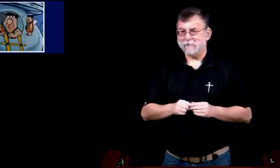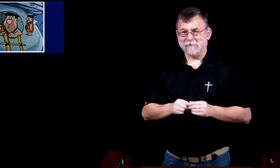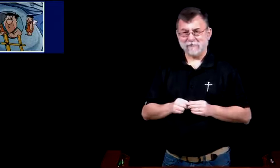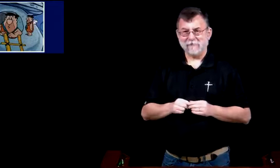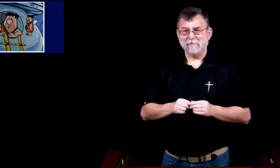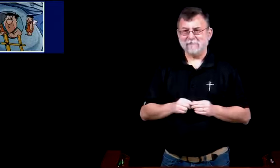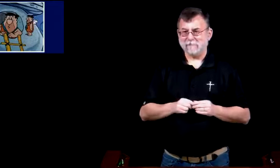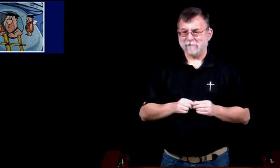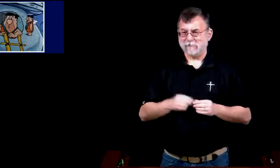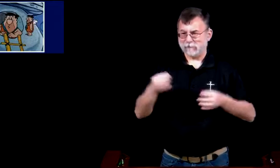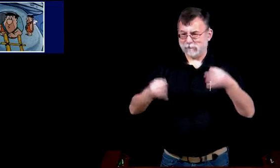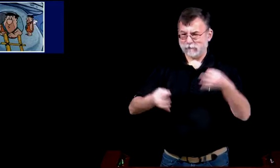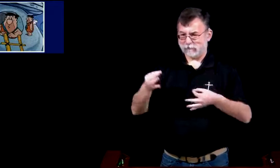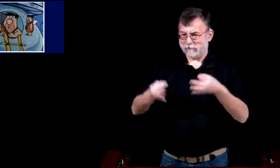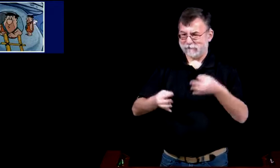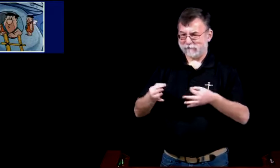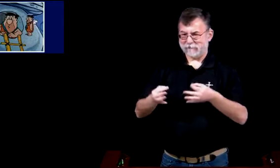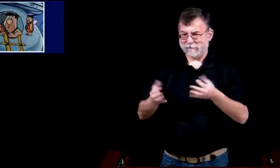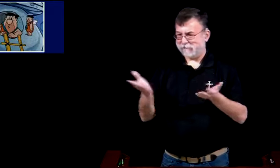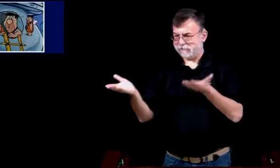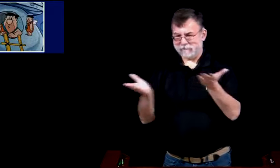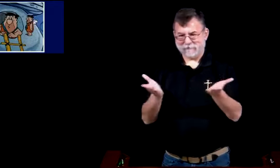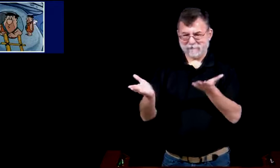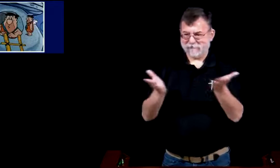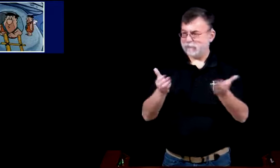We have kind of both sides of the equation.